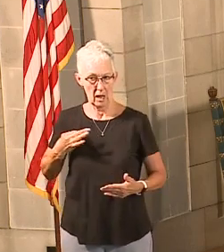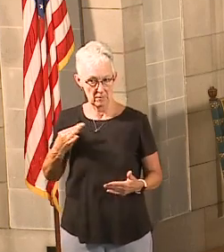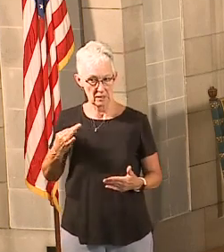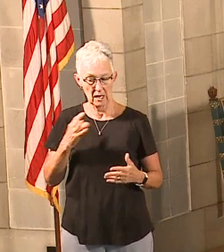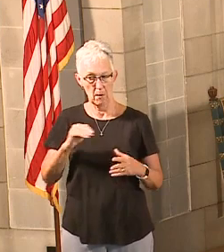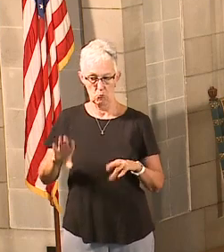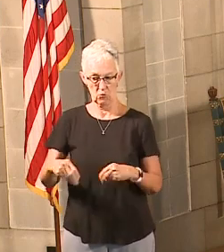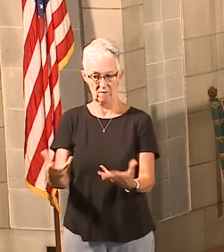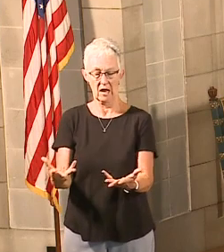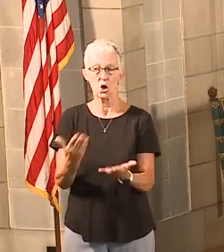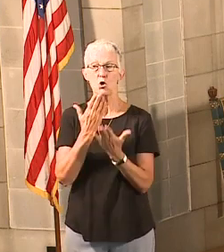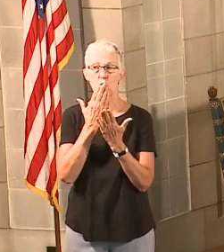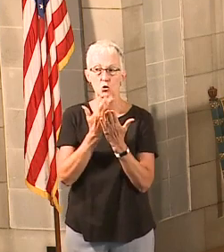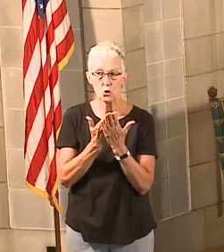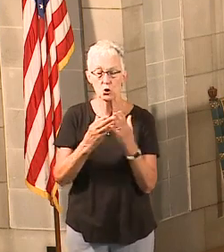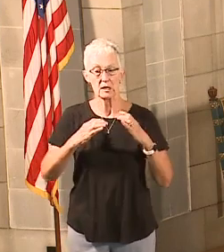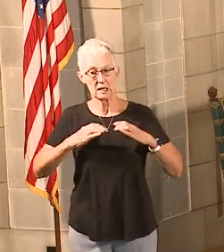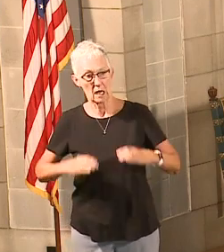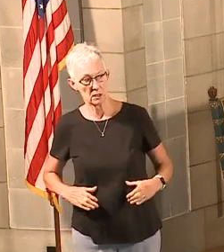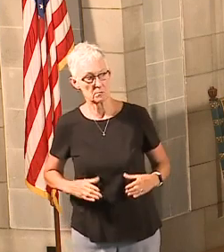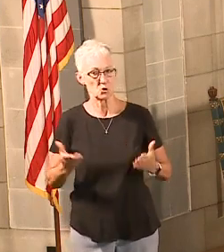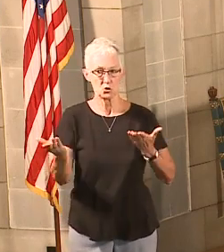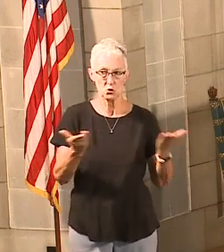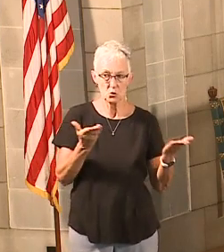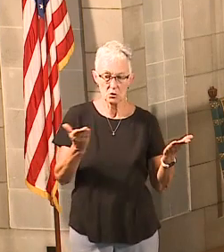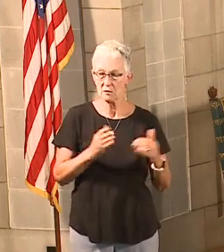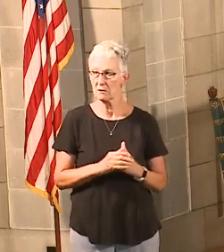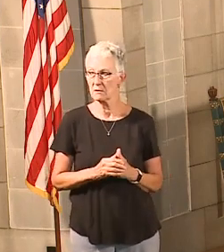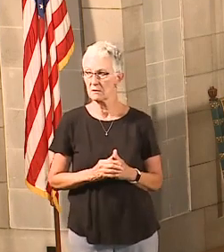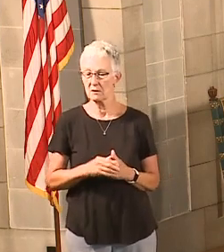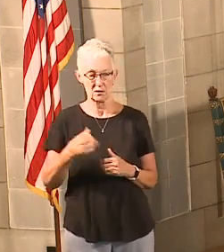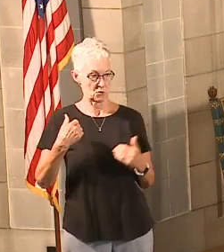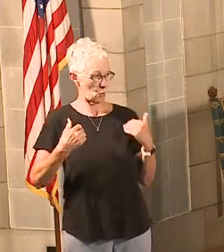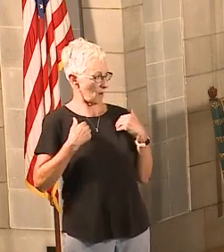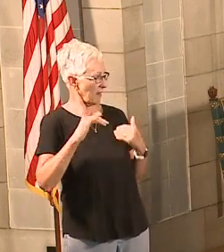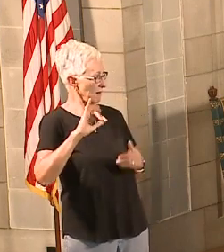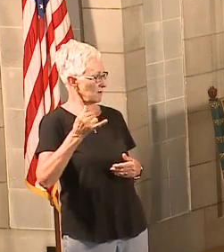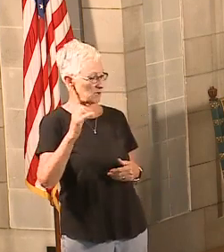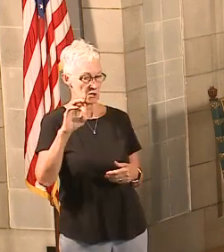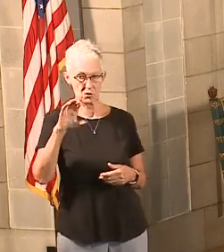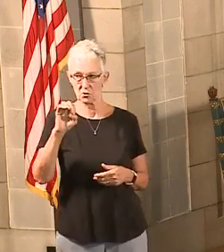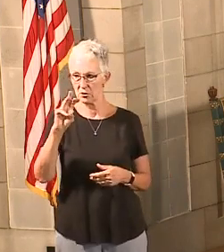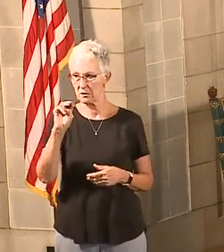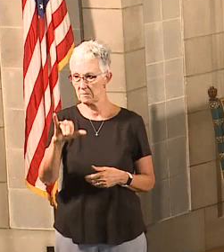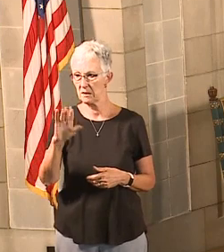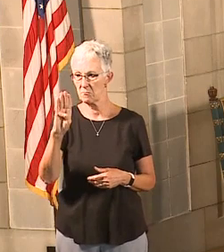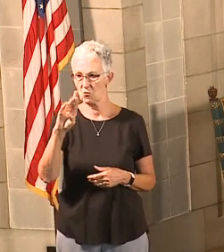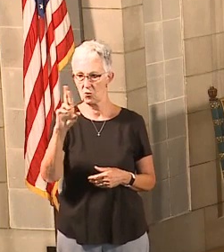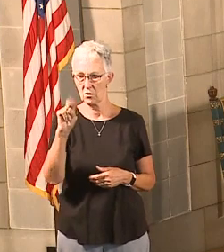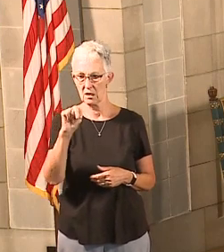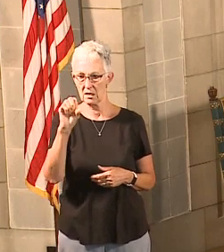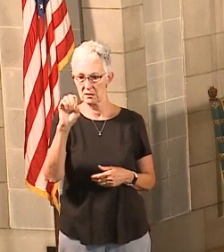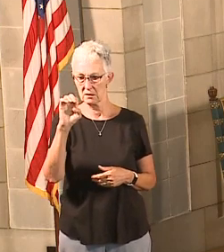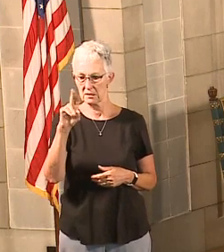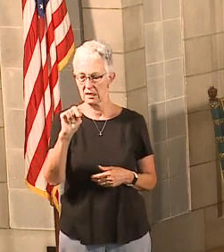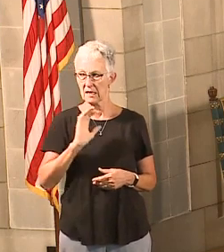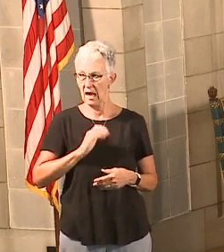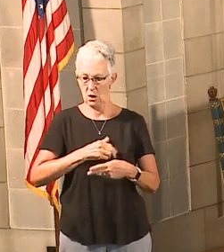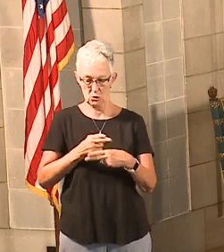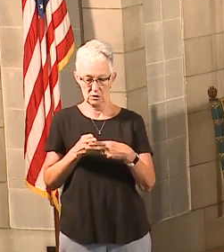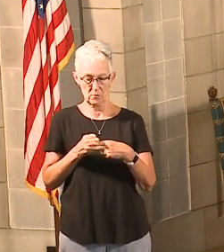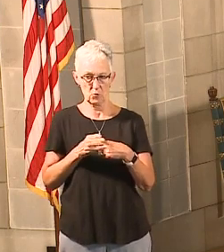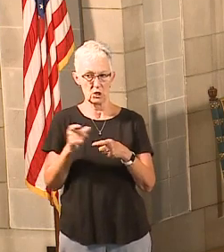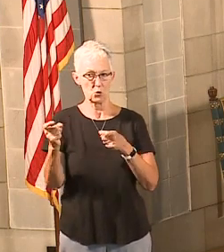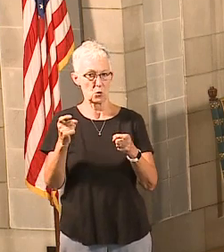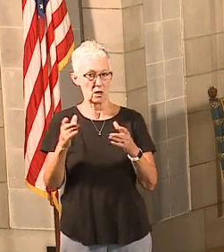customer service. So without further ado, I announce or have Jeremy Brunson, our Interim Director of Medicaid Expansion, to